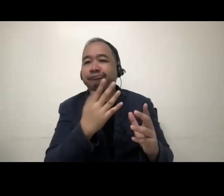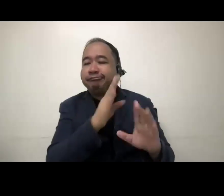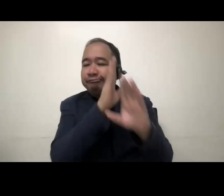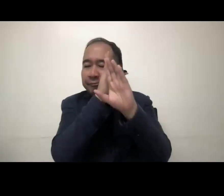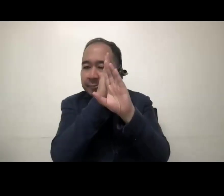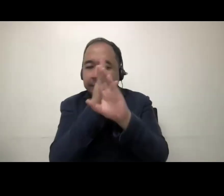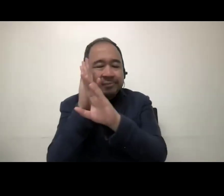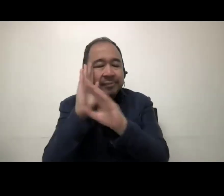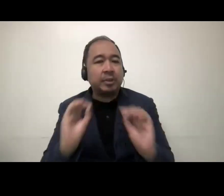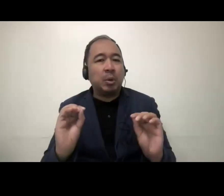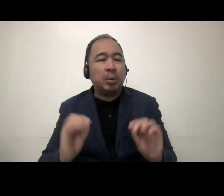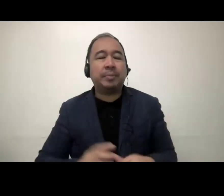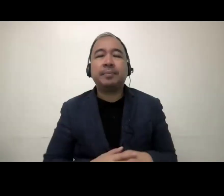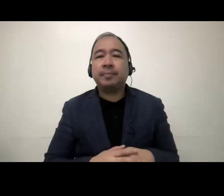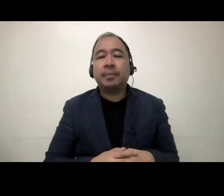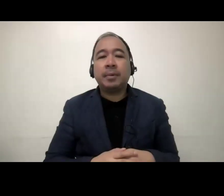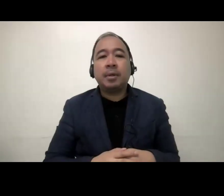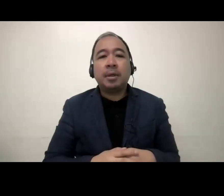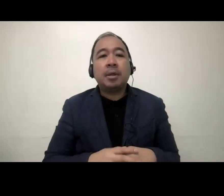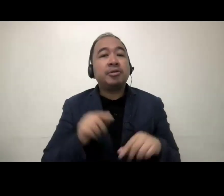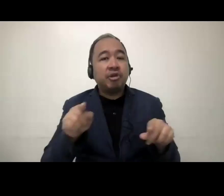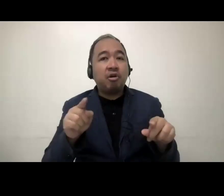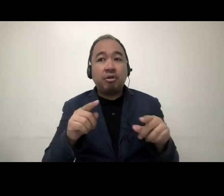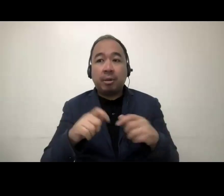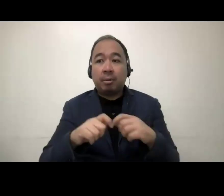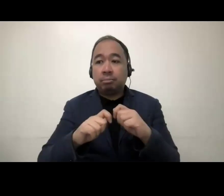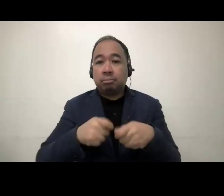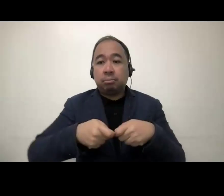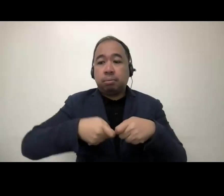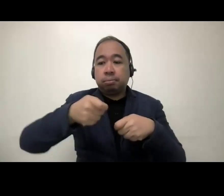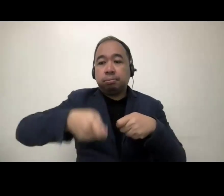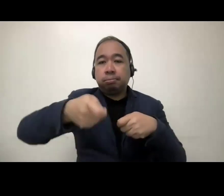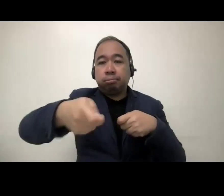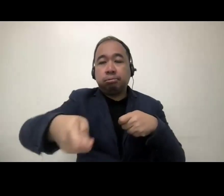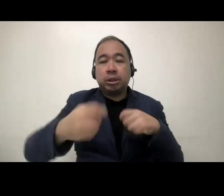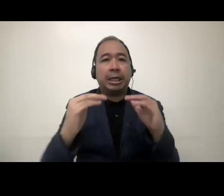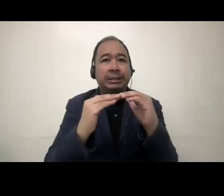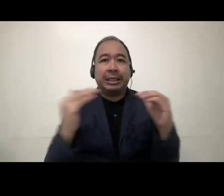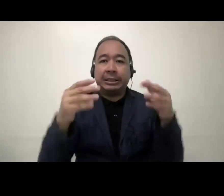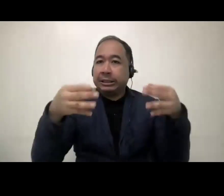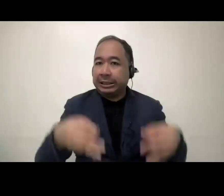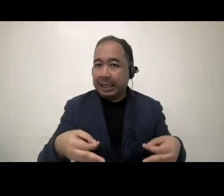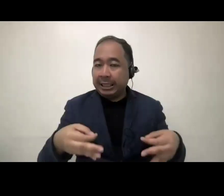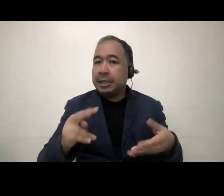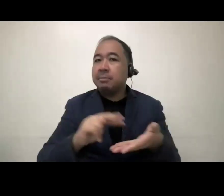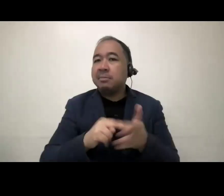Finally, justice delay is justice deny. Respectfully, I to say